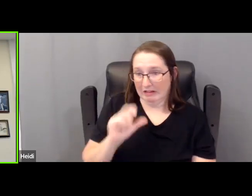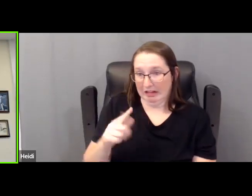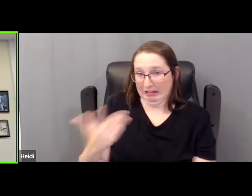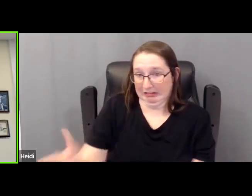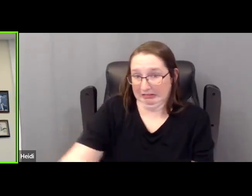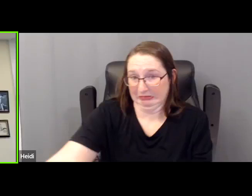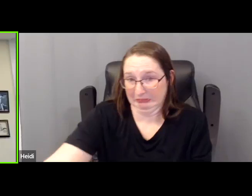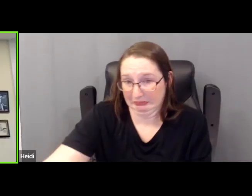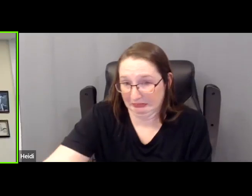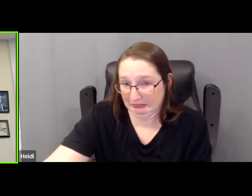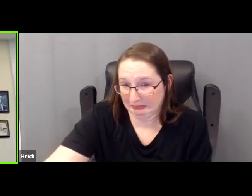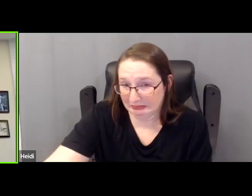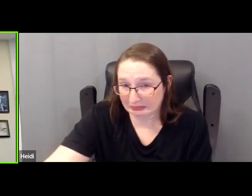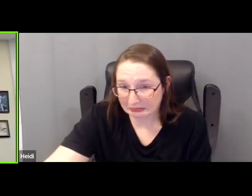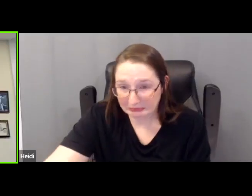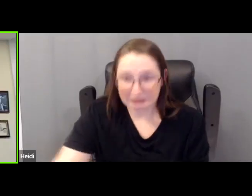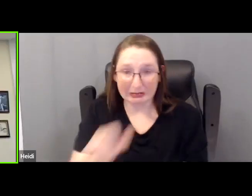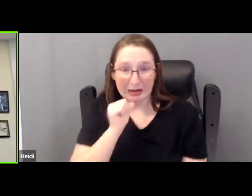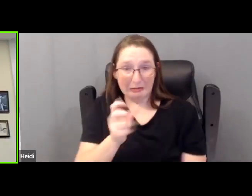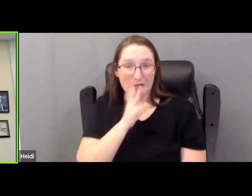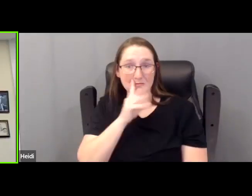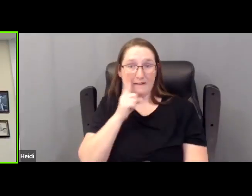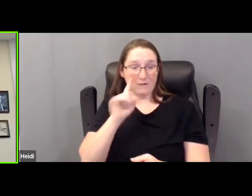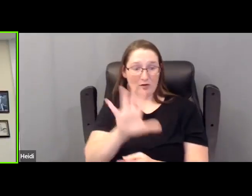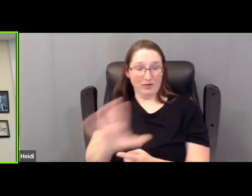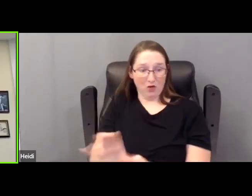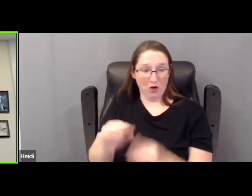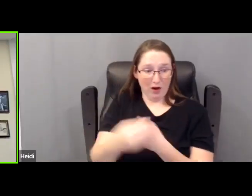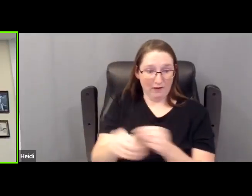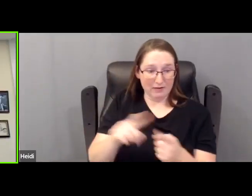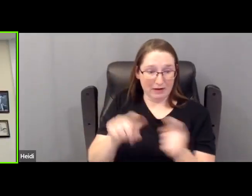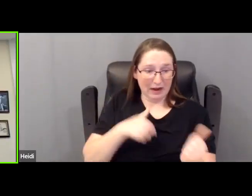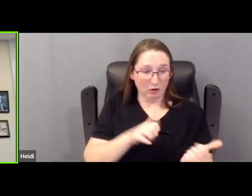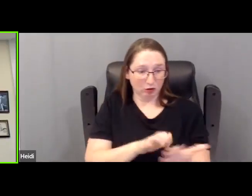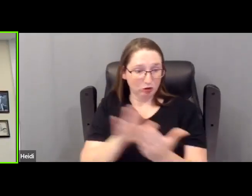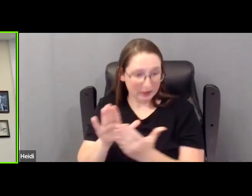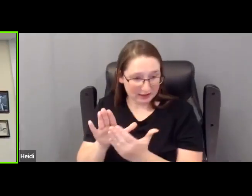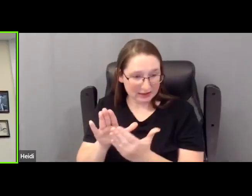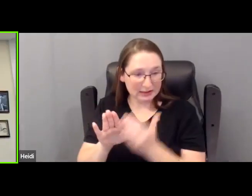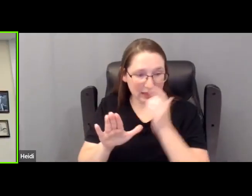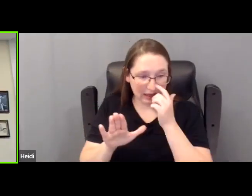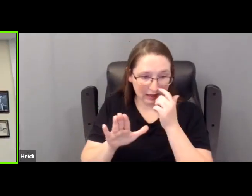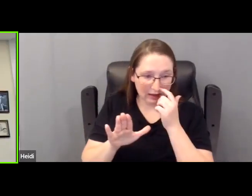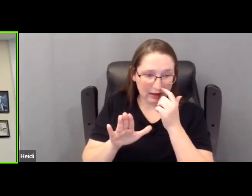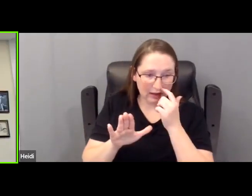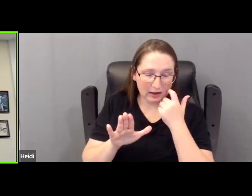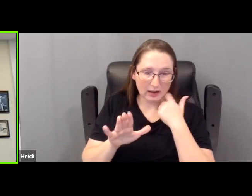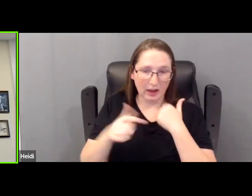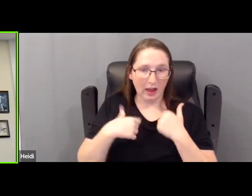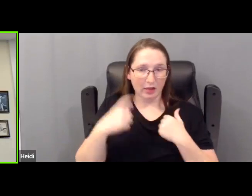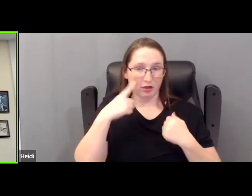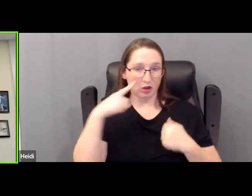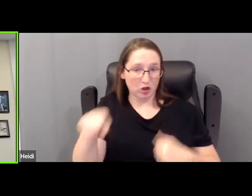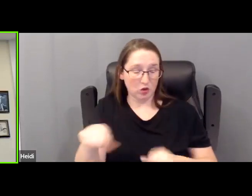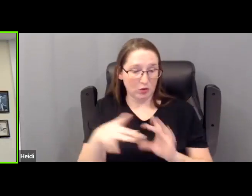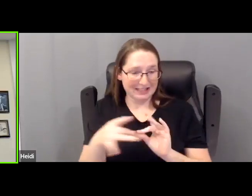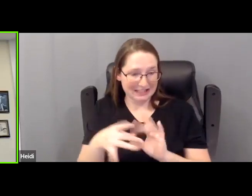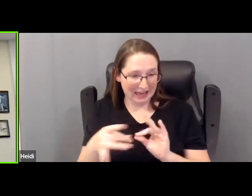I'm not going to speak for the governor's office, but I was really addressing what I thought, Nora, what I thought you were saying